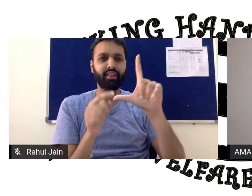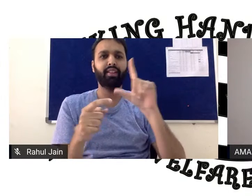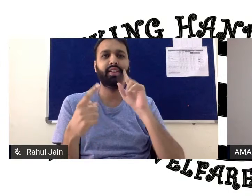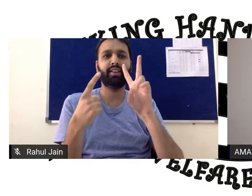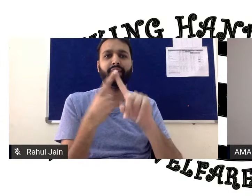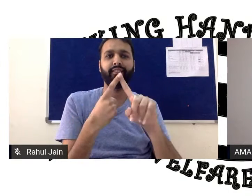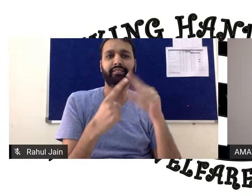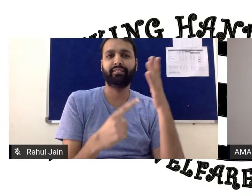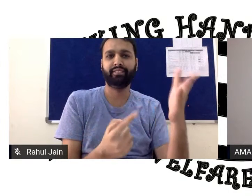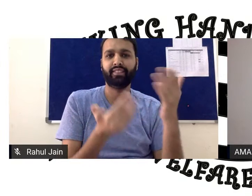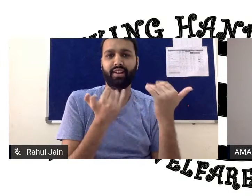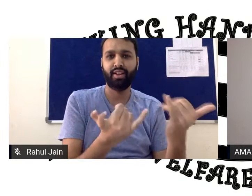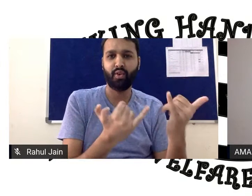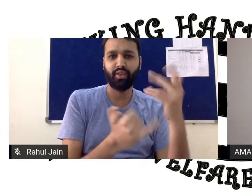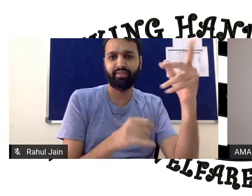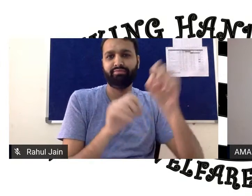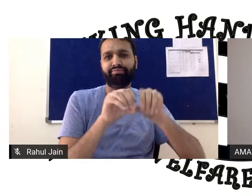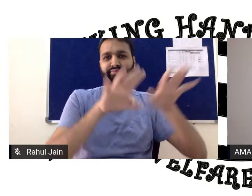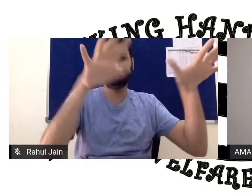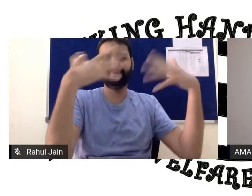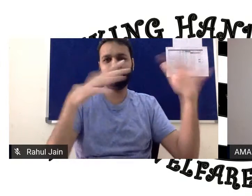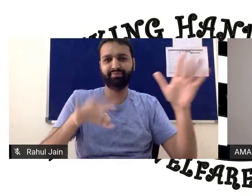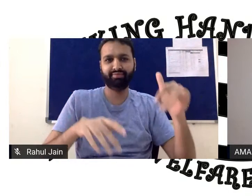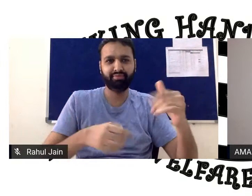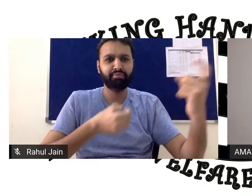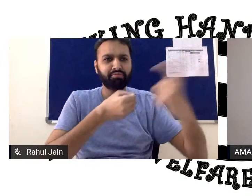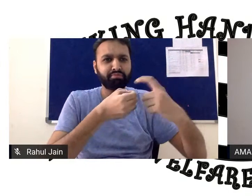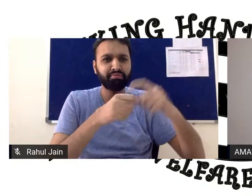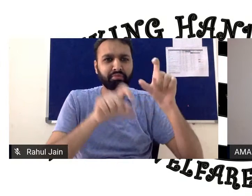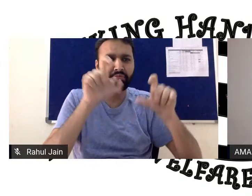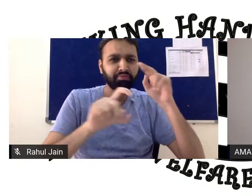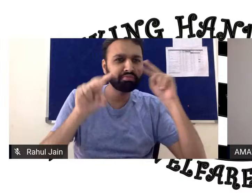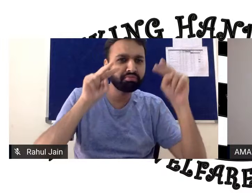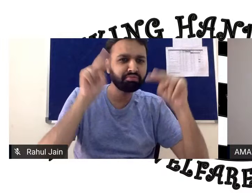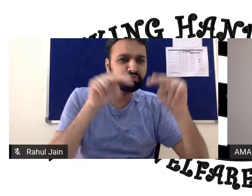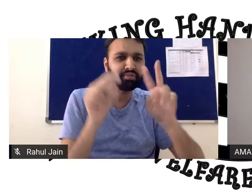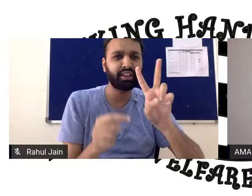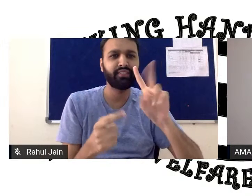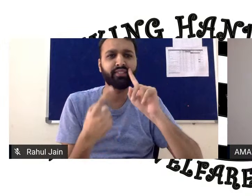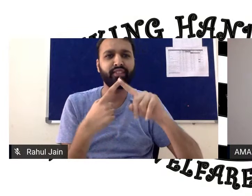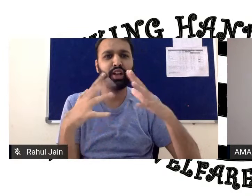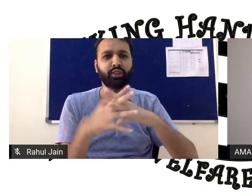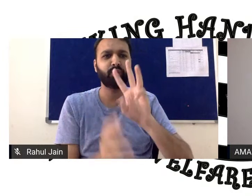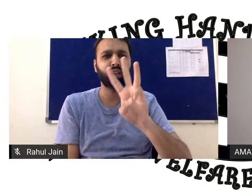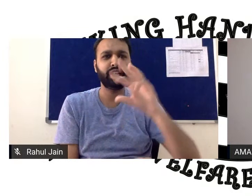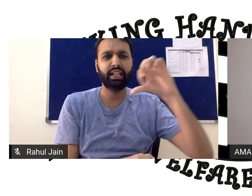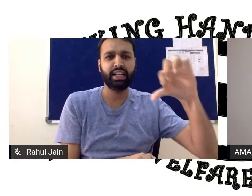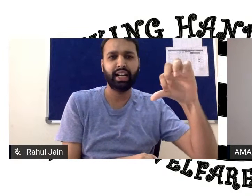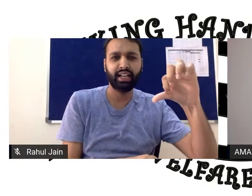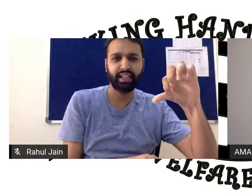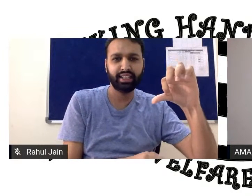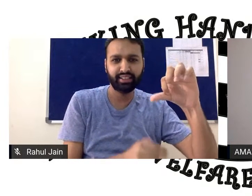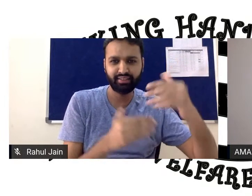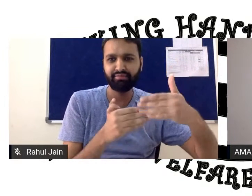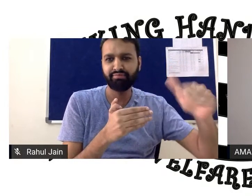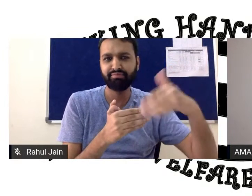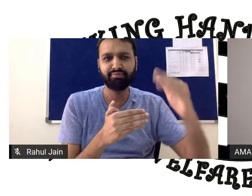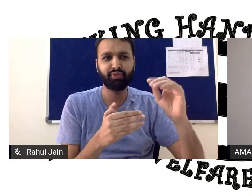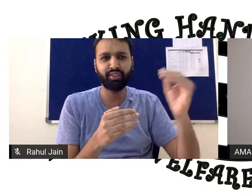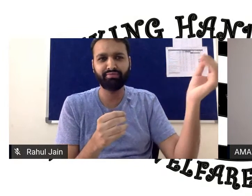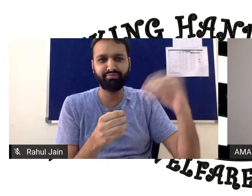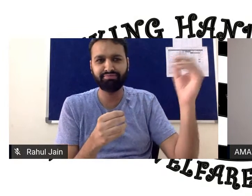use your Facebook account and link onto Speaking Hands Facebook account and then view this webinar